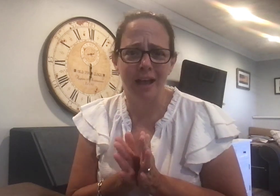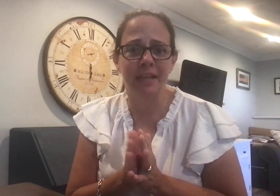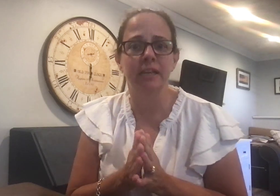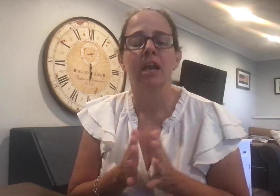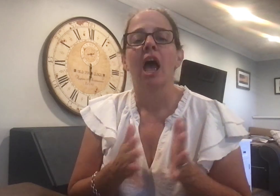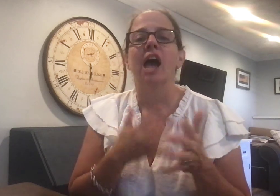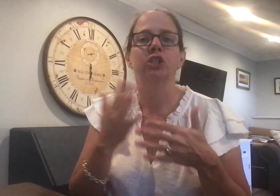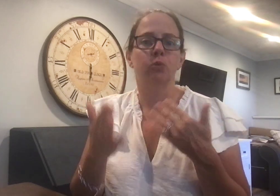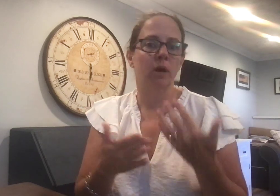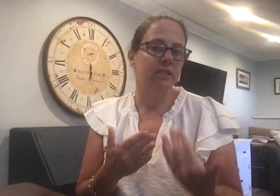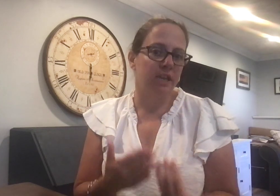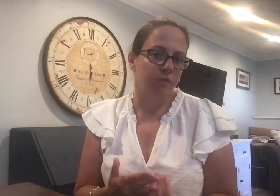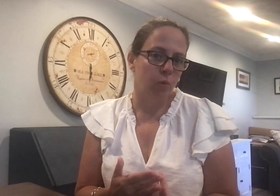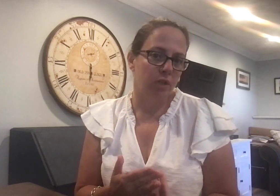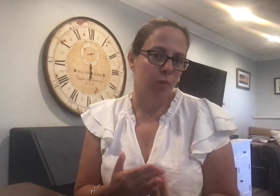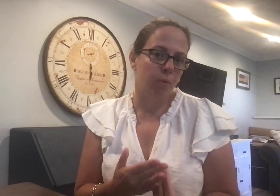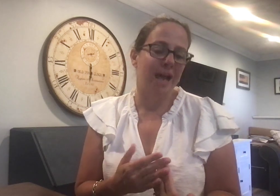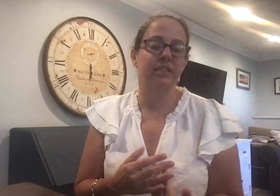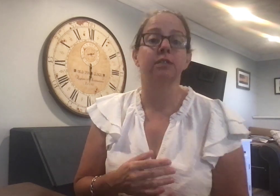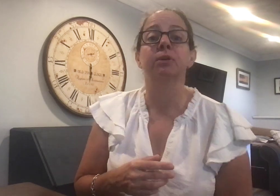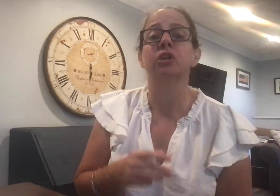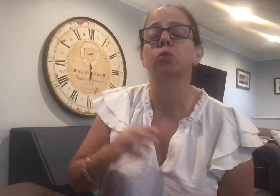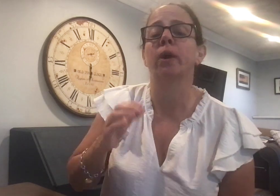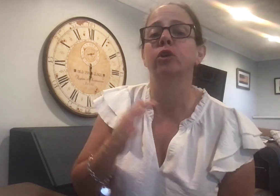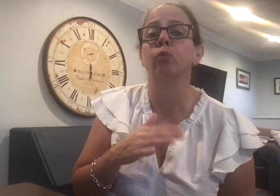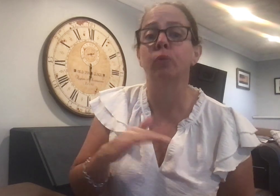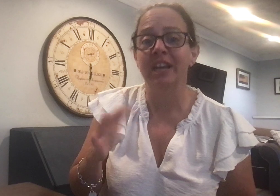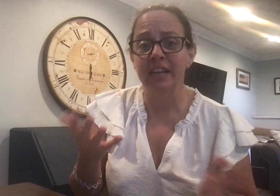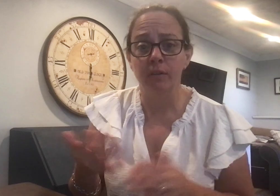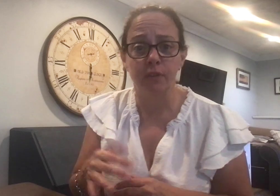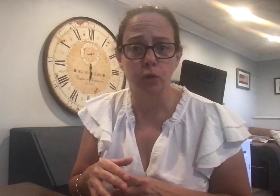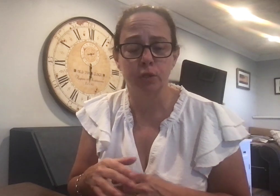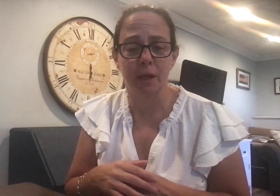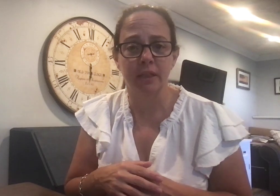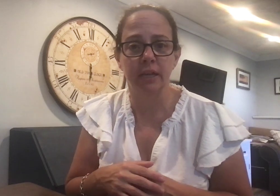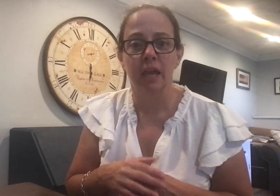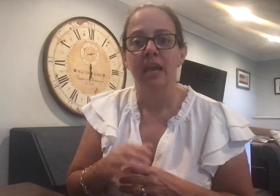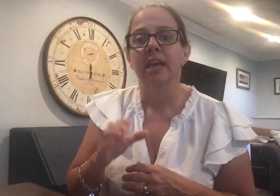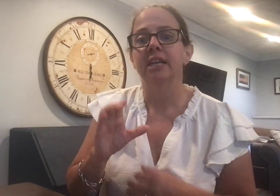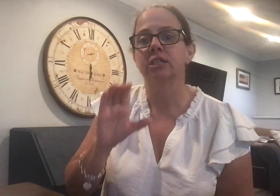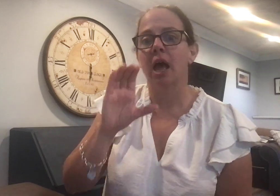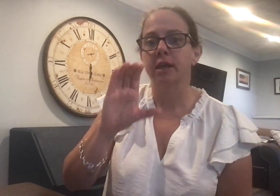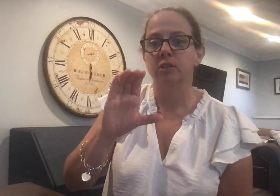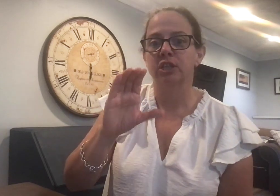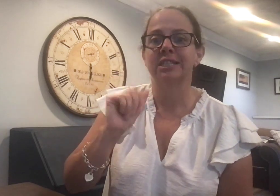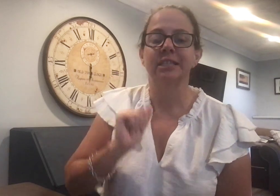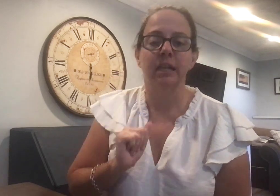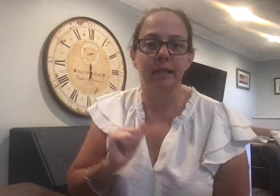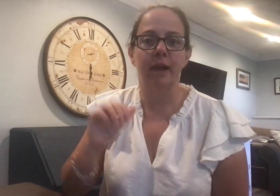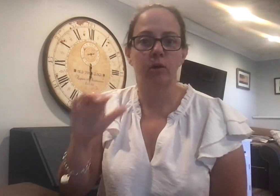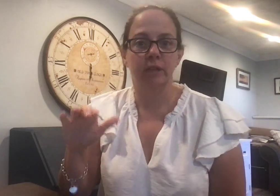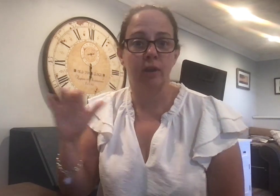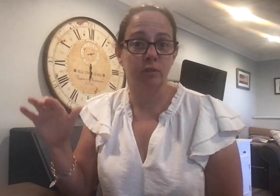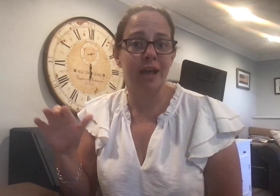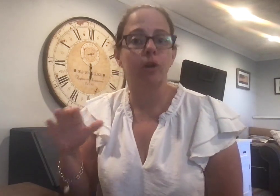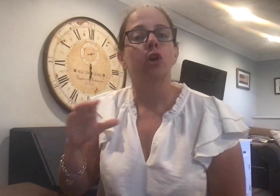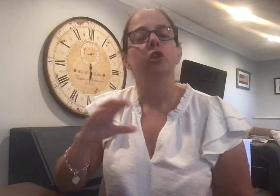fine. I just wanted to give you a little practice, because when you're reading fingerspelling, it's not just the letter, letter, letter. You'll